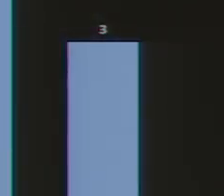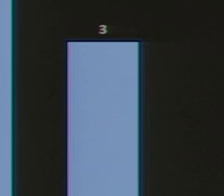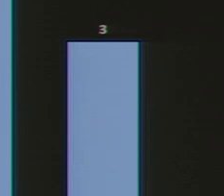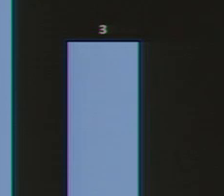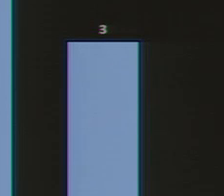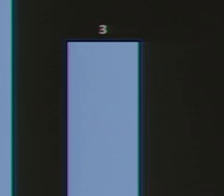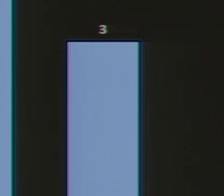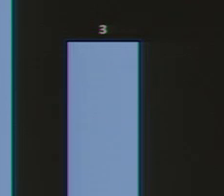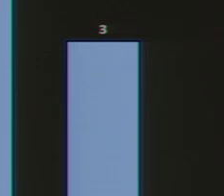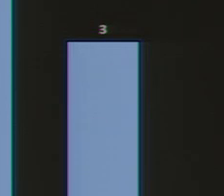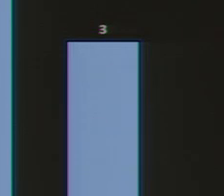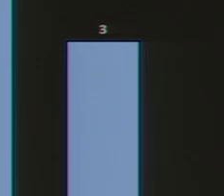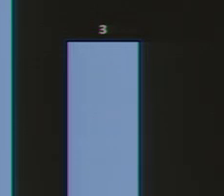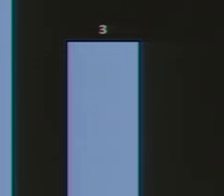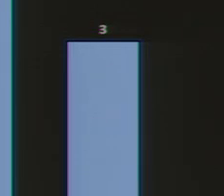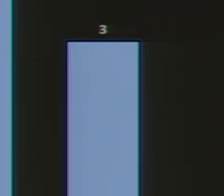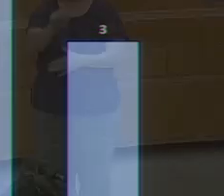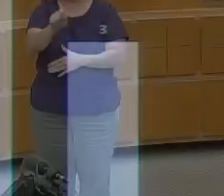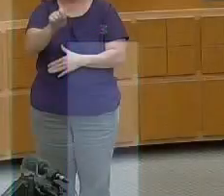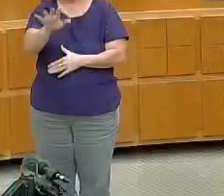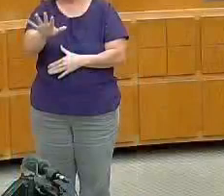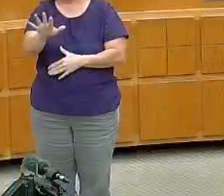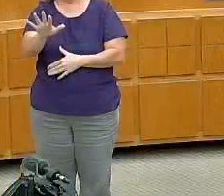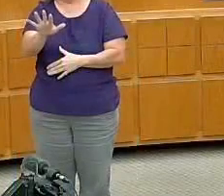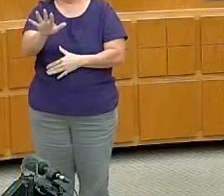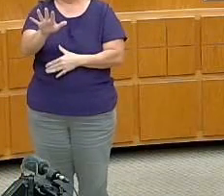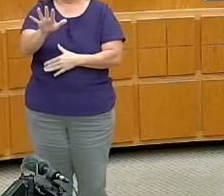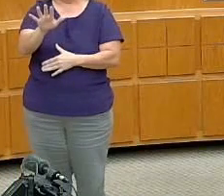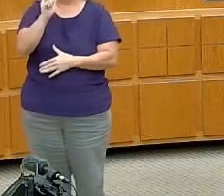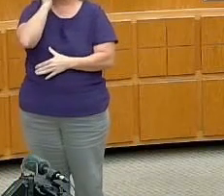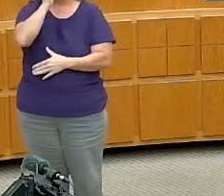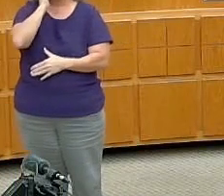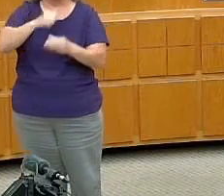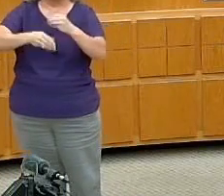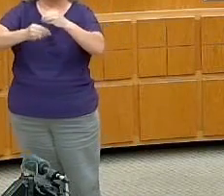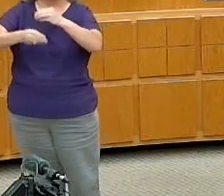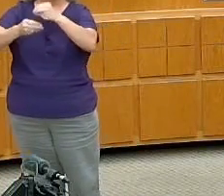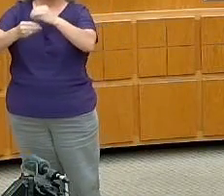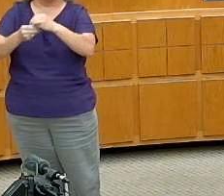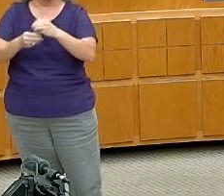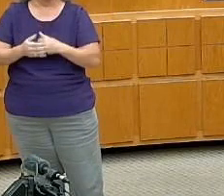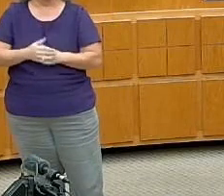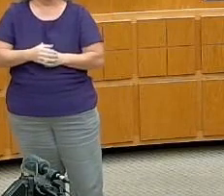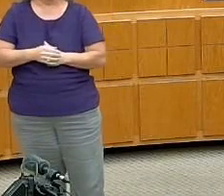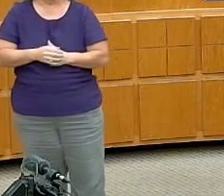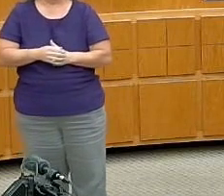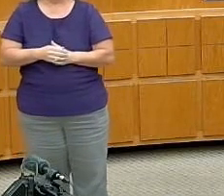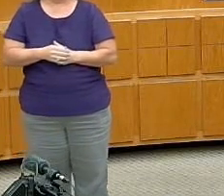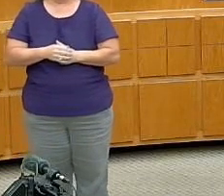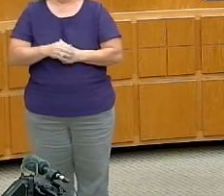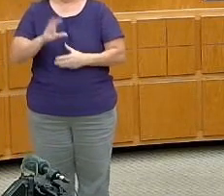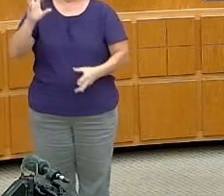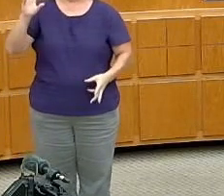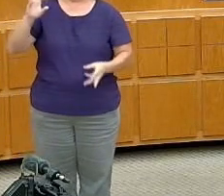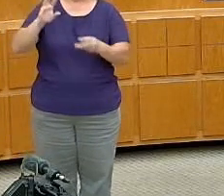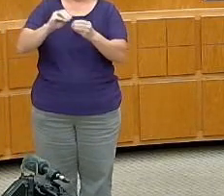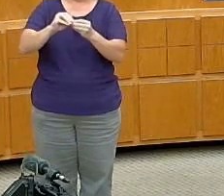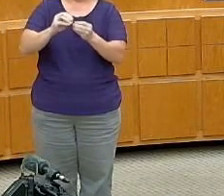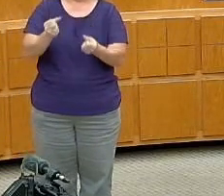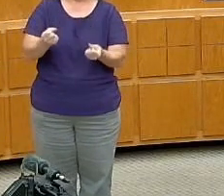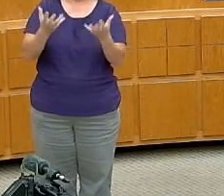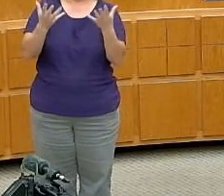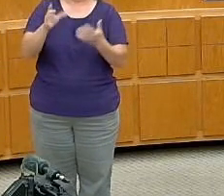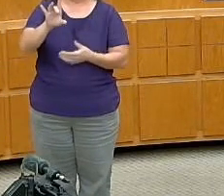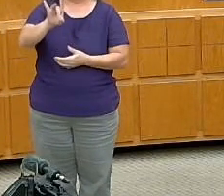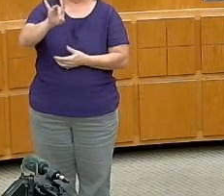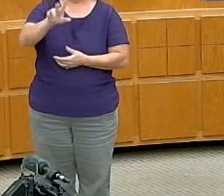necessarily over that hump yet, and so with the 4 today, that brings us to a total of 83 confirmed